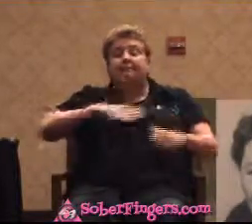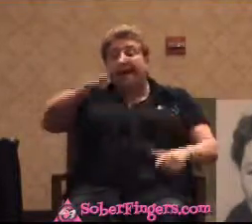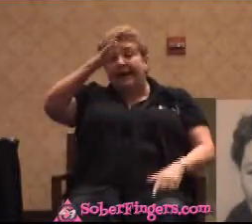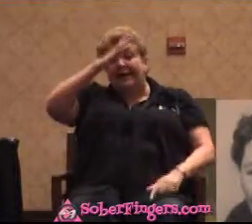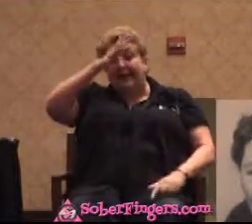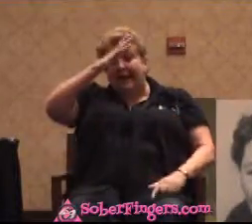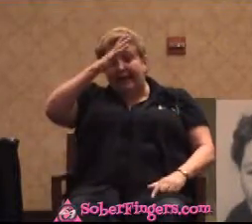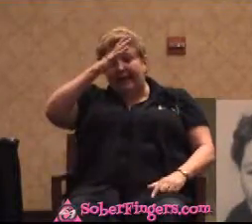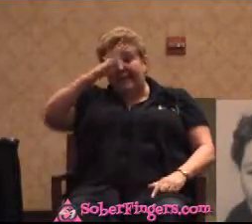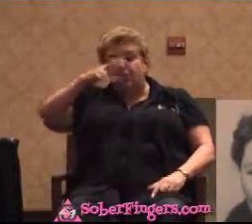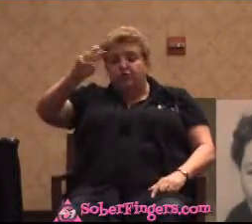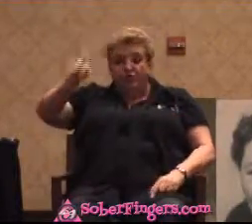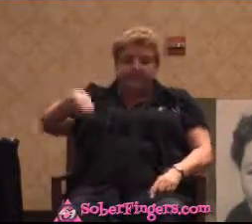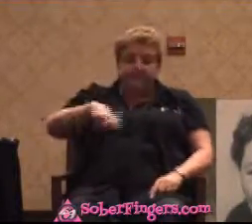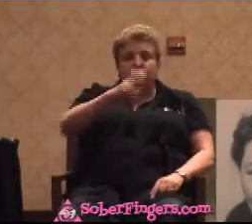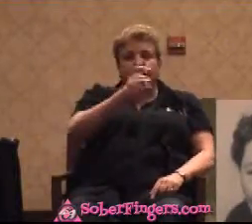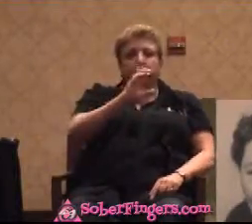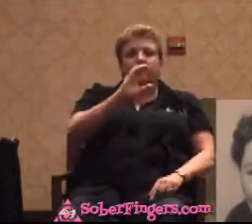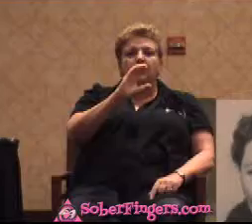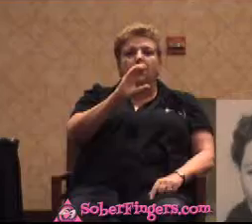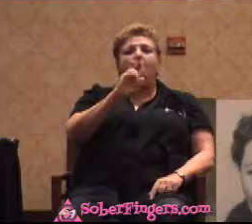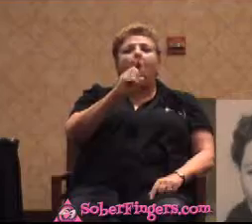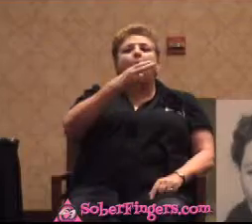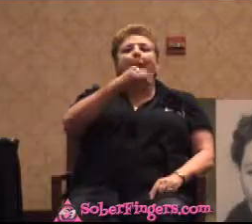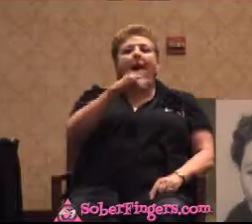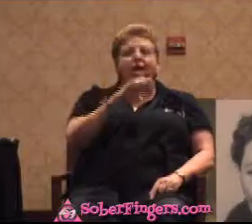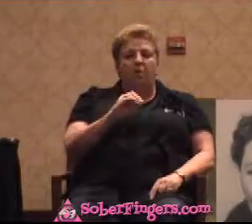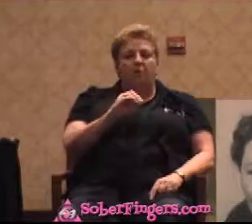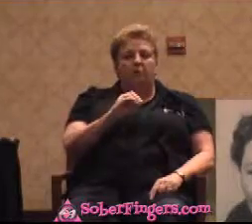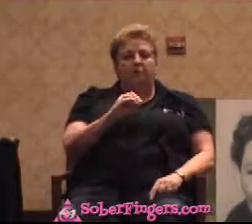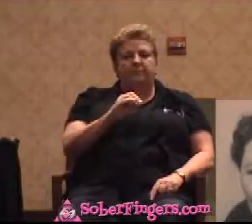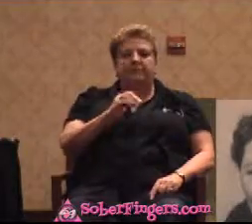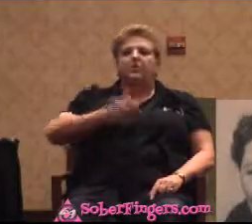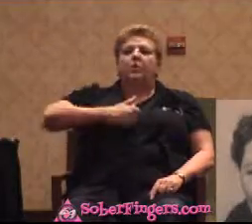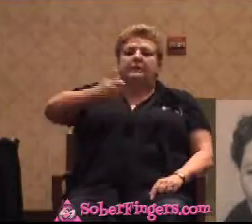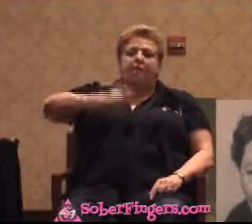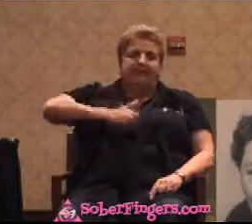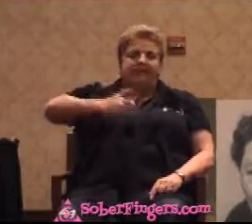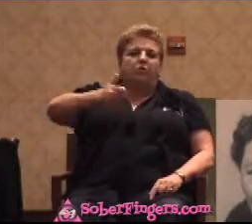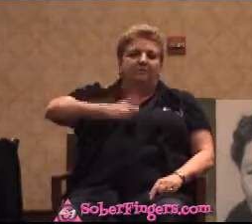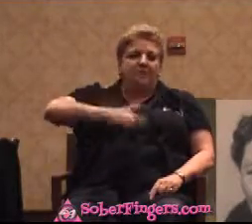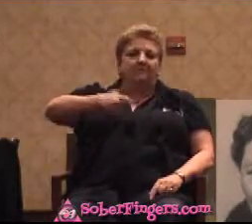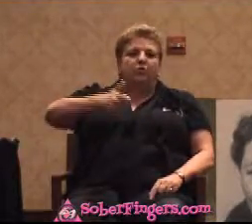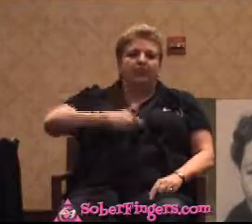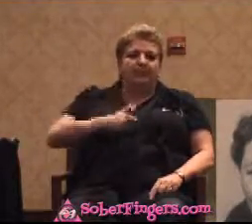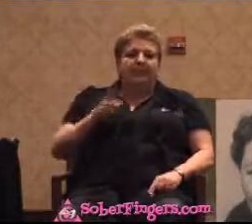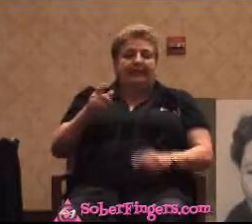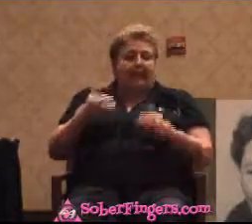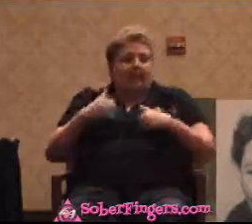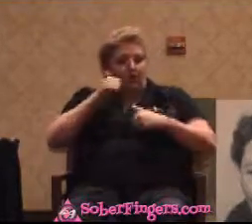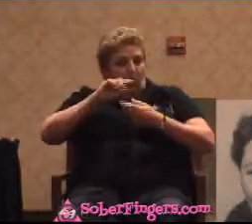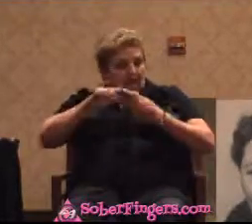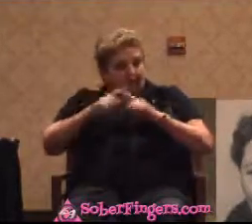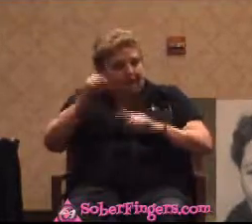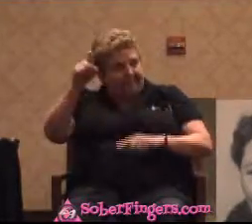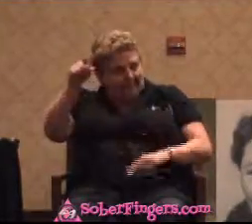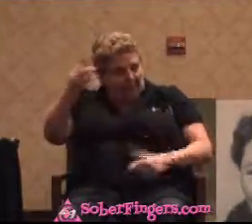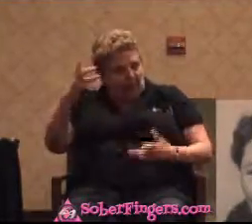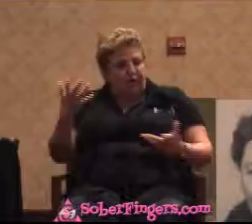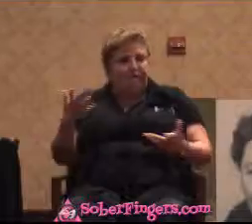Greenville to Cincinnati, Ohio, and in the process of traveling back and forth, he got himself a little girlfriend, and he was